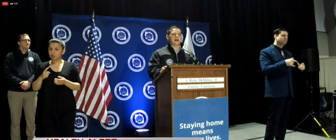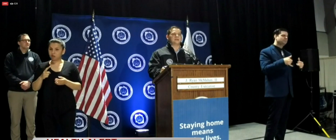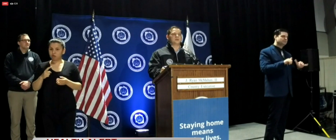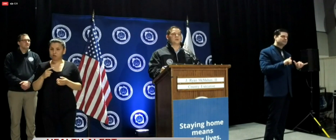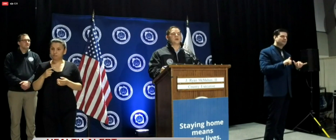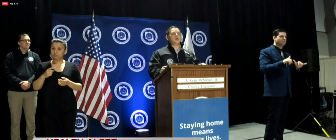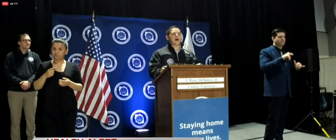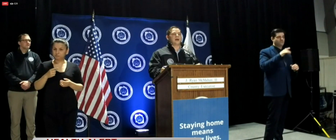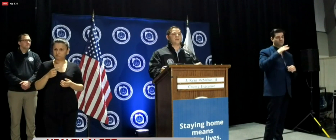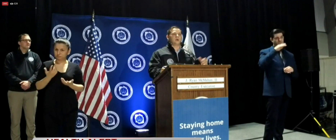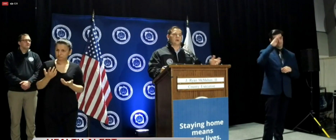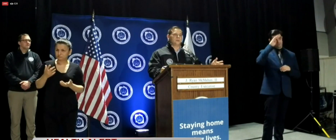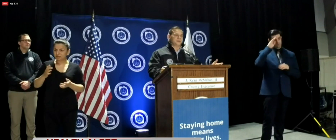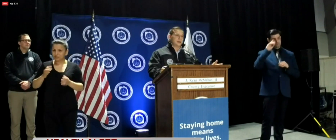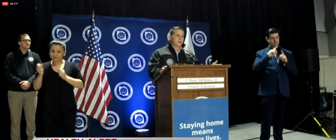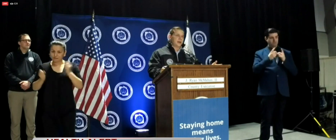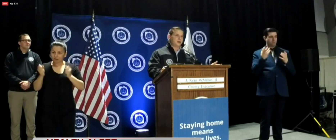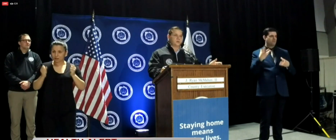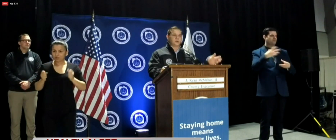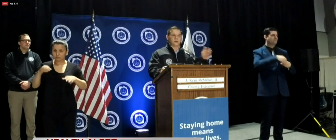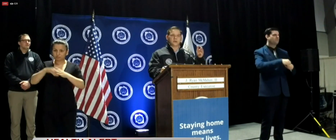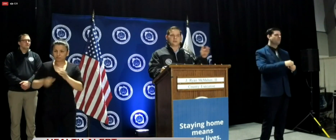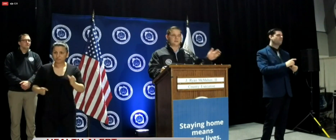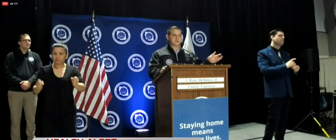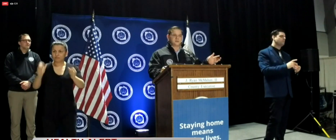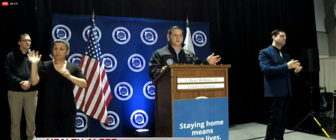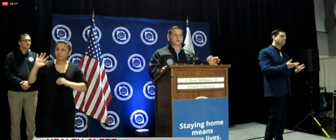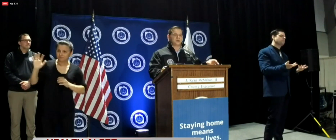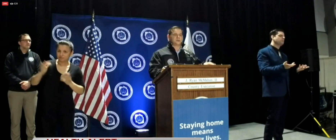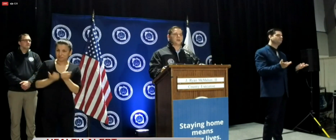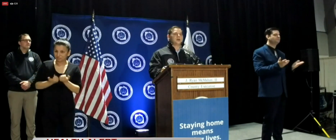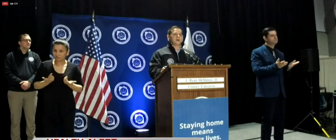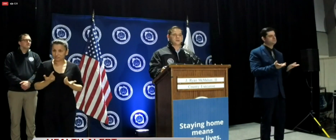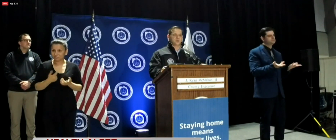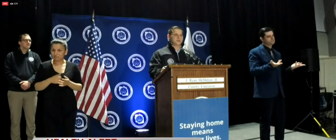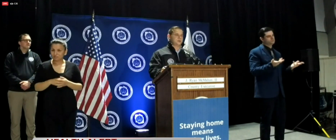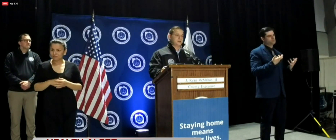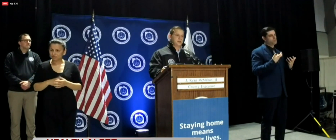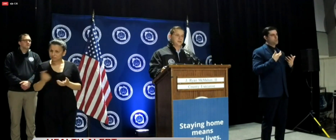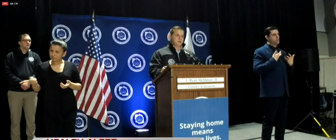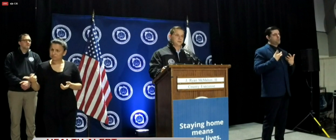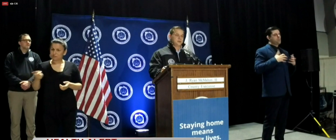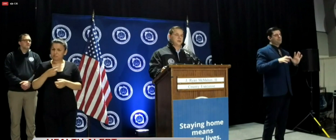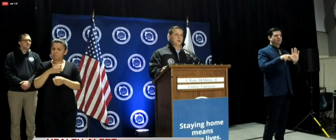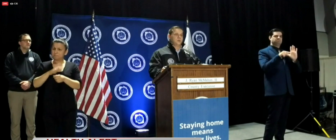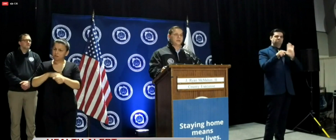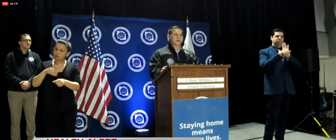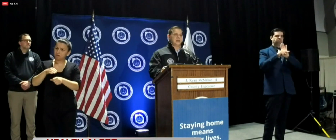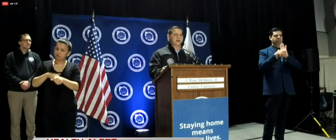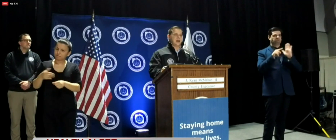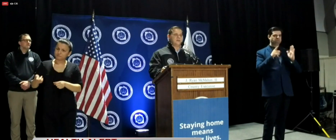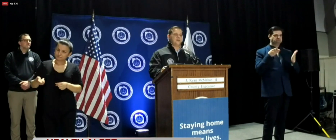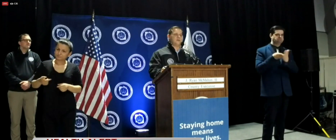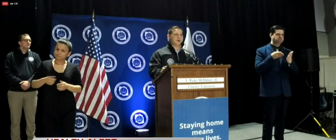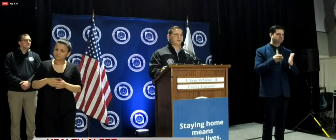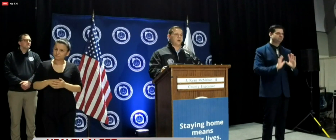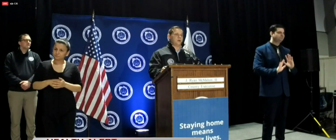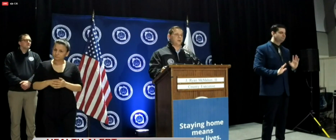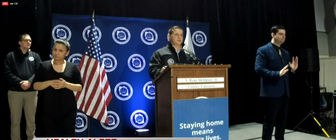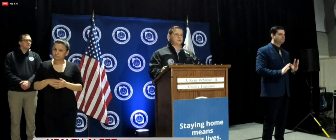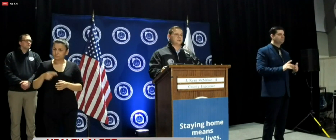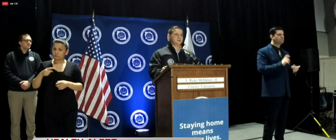departments not to. Why? We don't want to be a Debbie Downer. We know the kids love seeing the fire trucks. It's risk mitigation. We can't have our